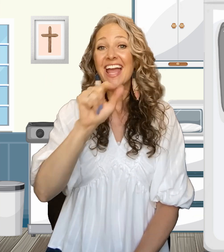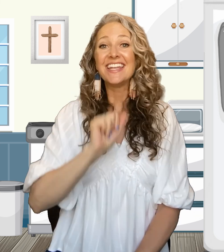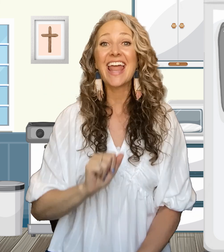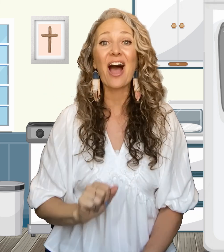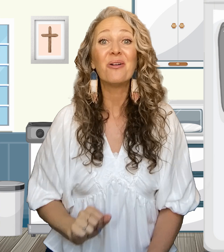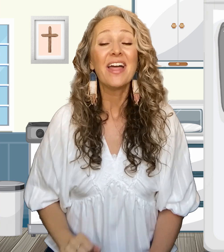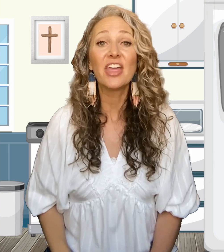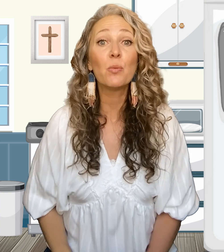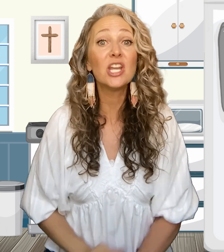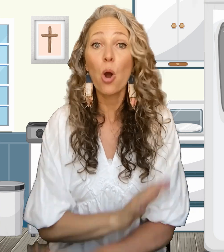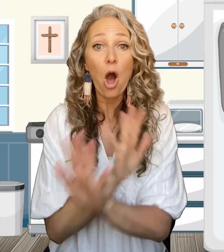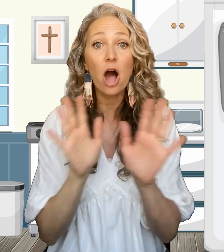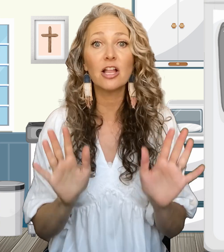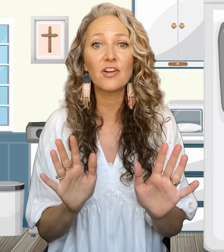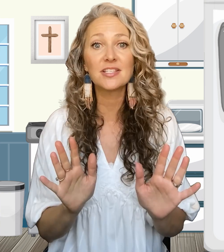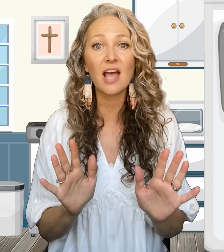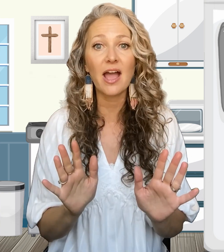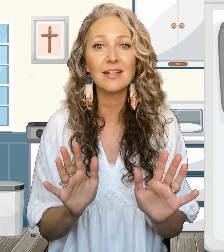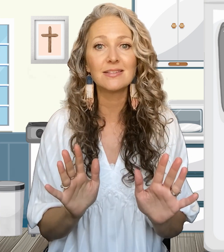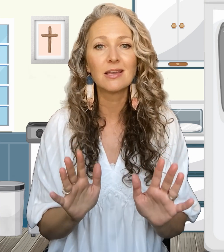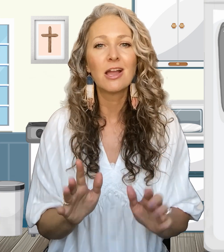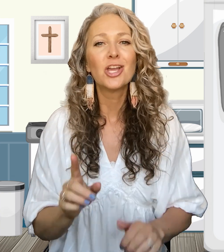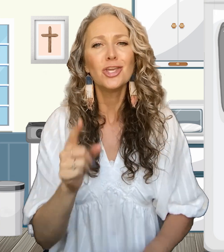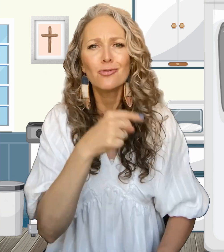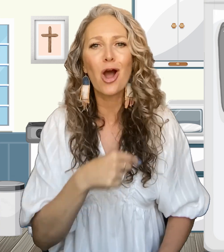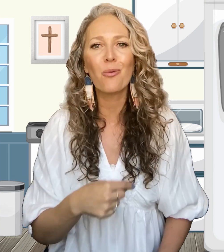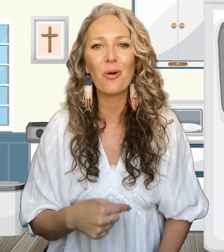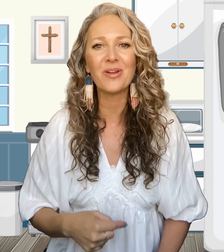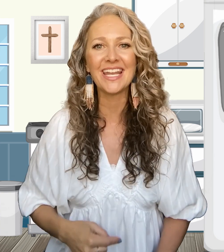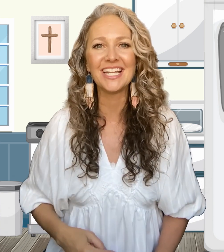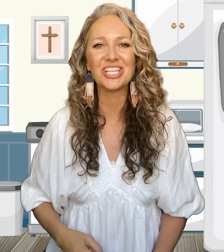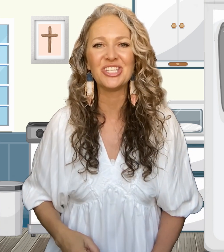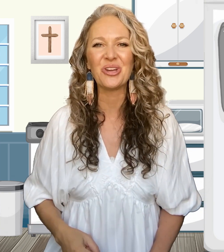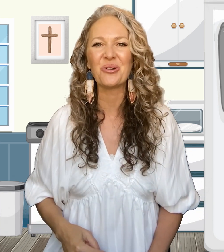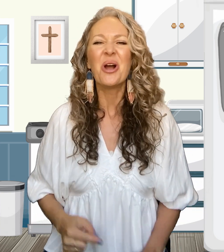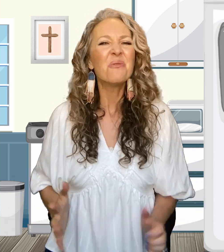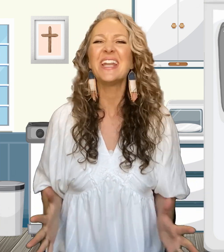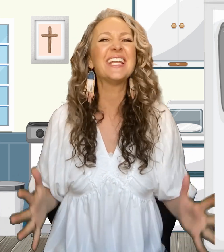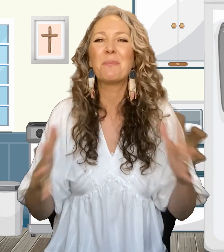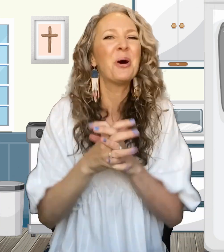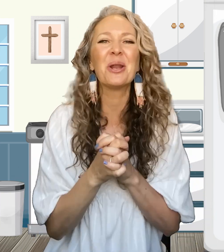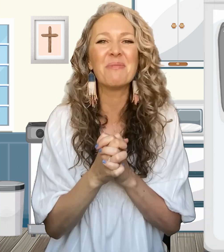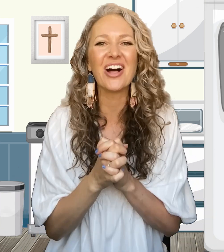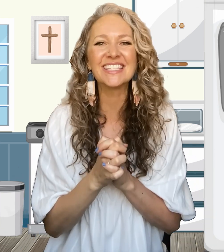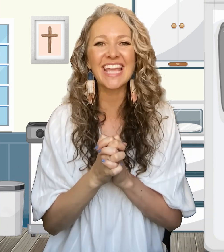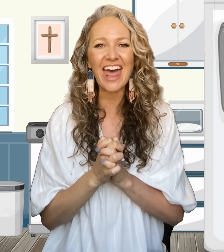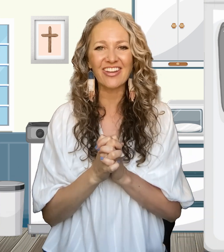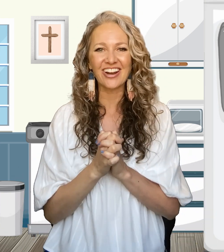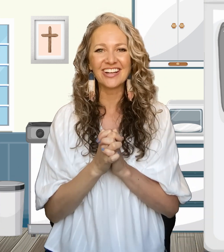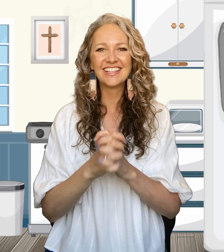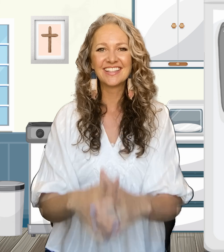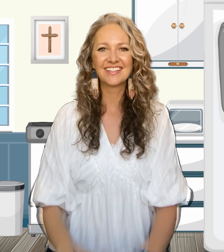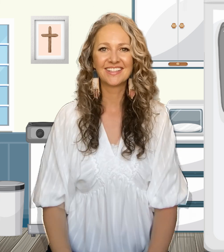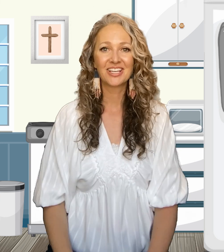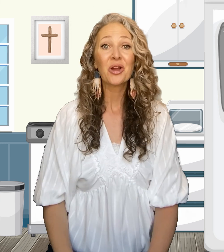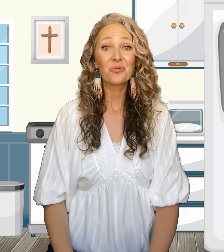Now that we know all of our signs, you know what we need to do. We need to put them all together.